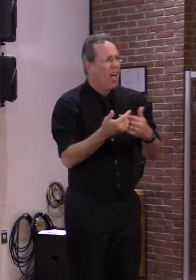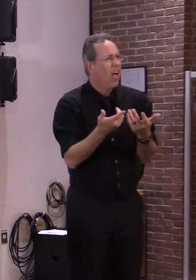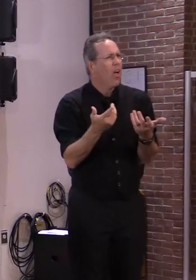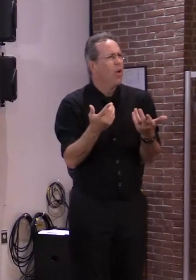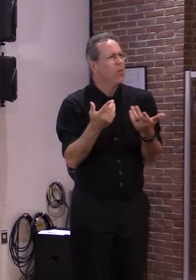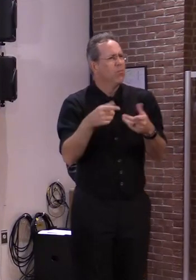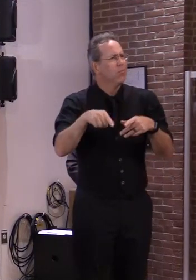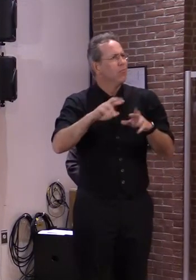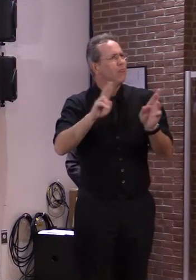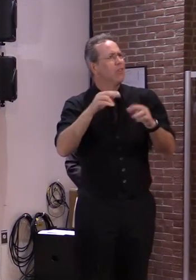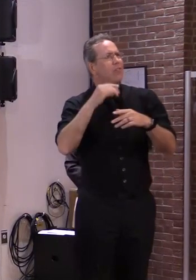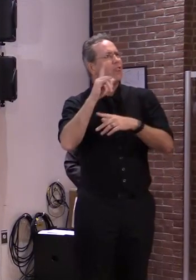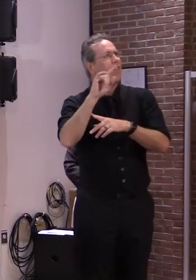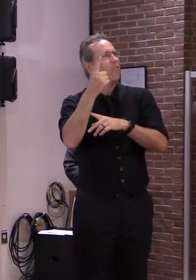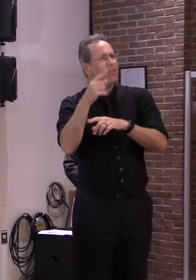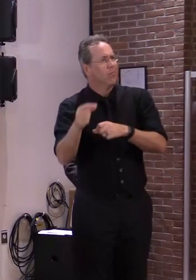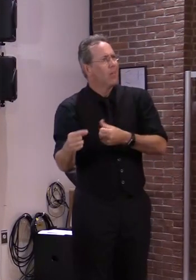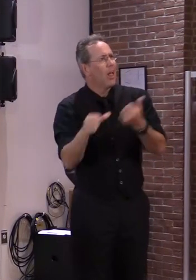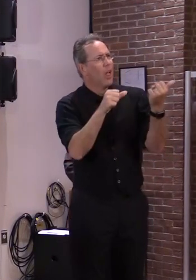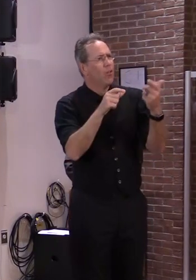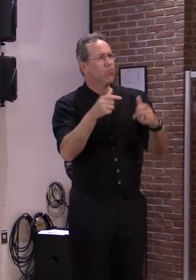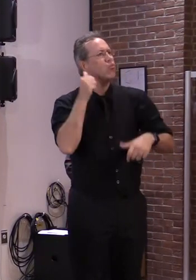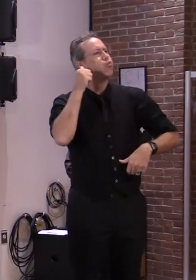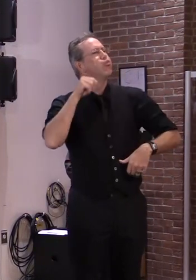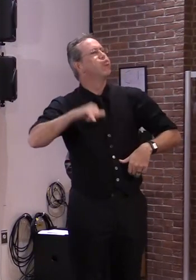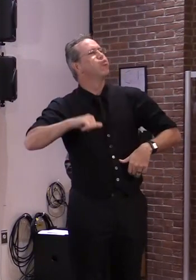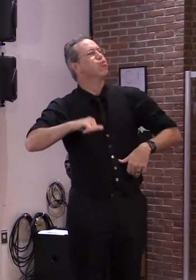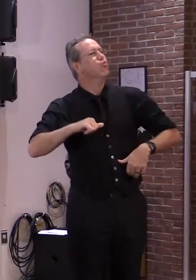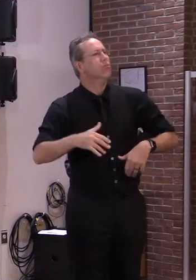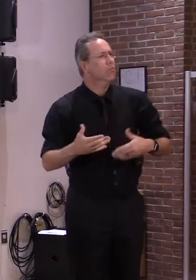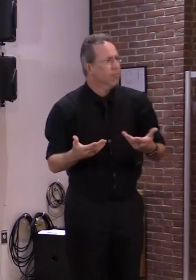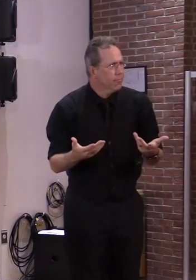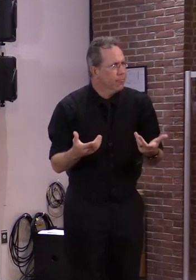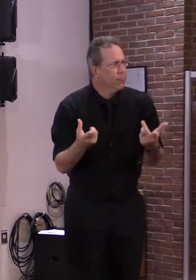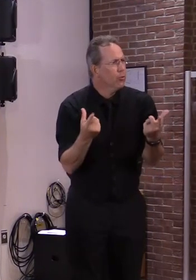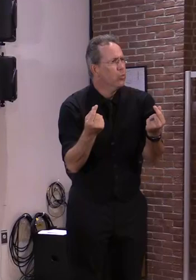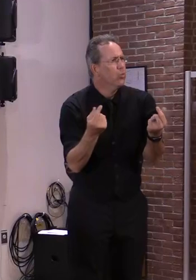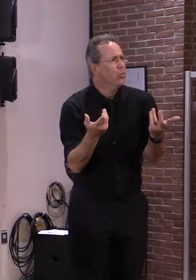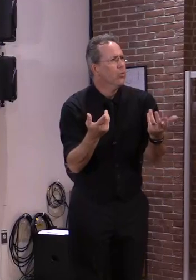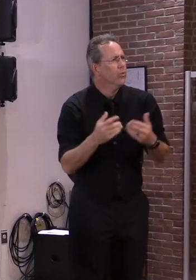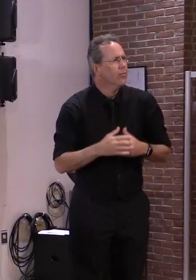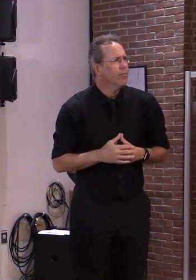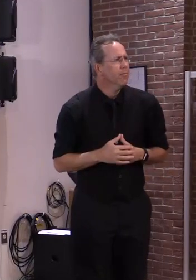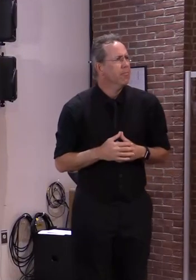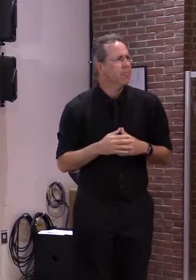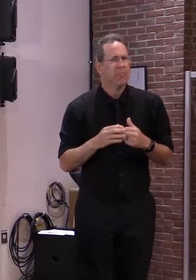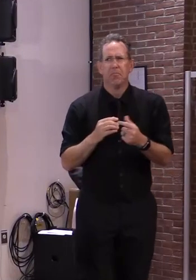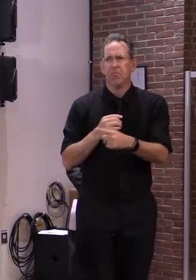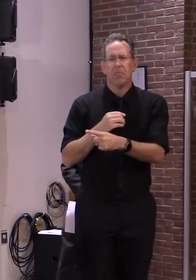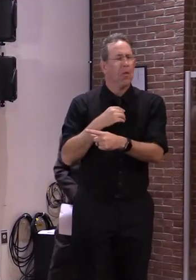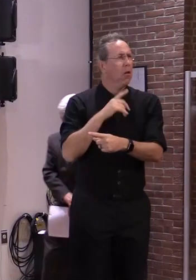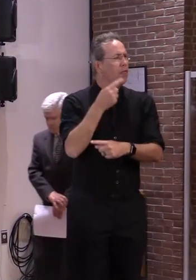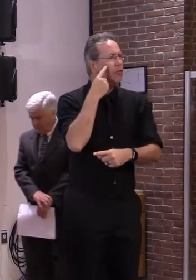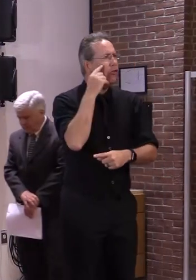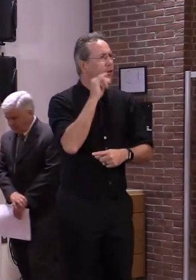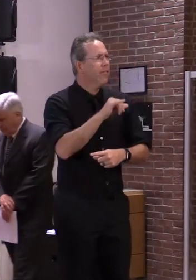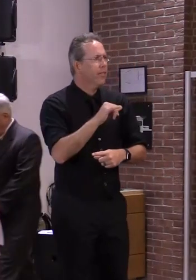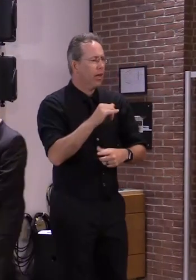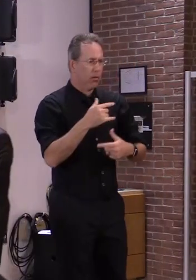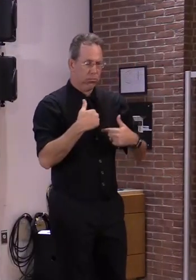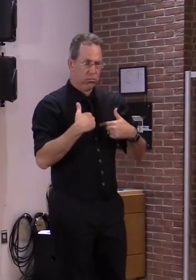contemplated that there would have to be some sort of eviction process in some of the motels and hotels, but Secretary Smith might have